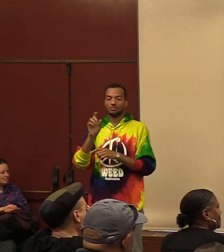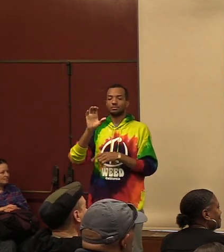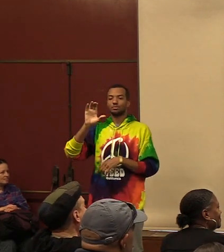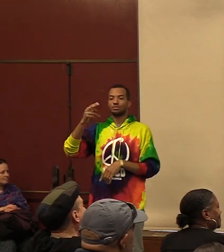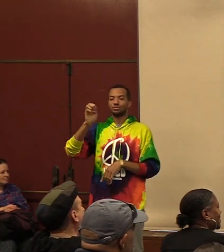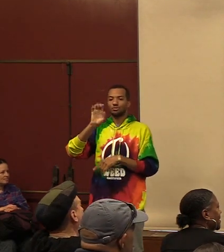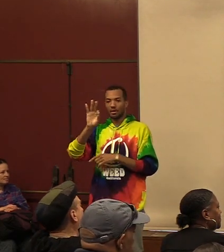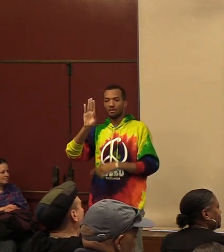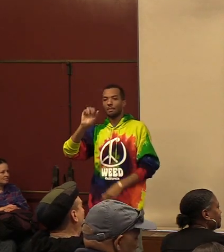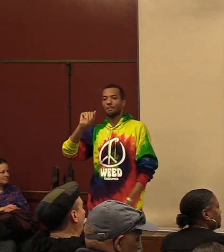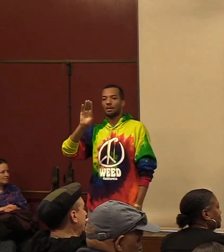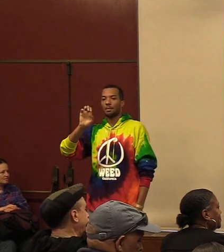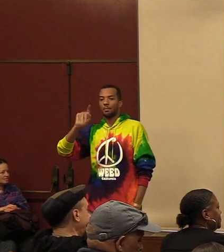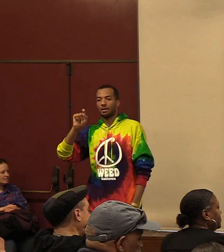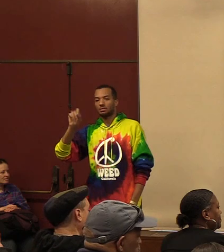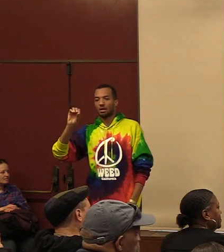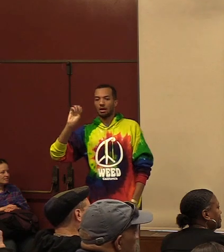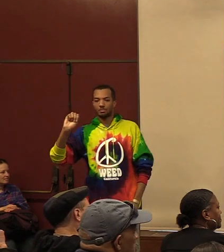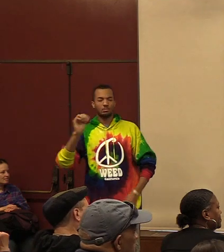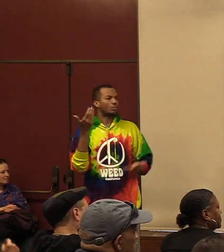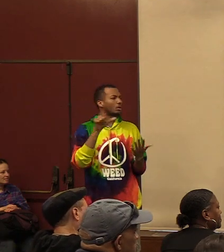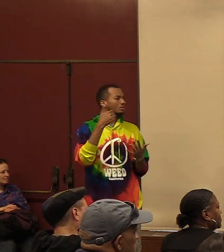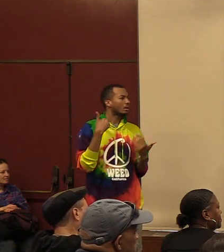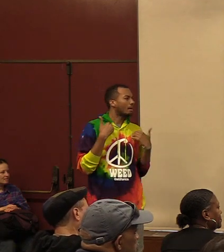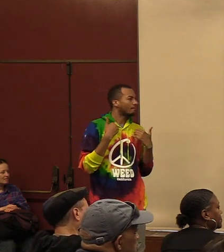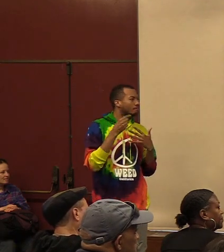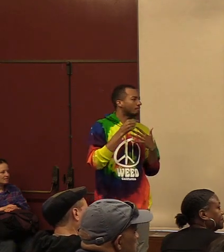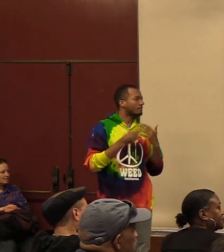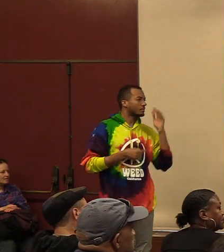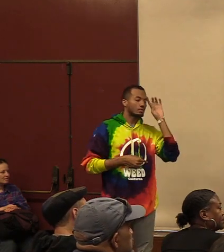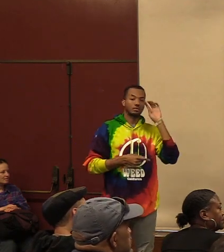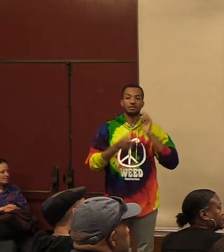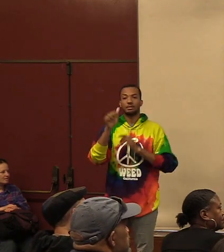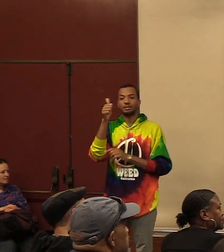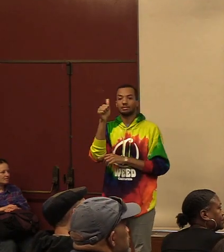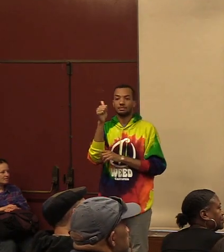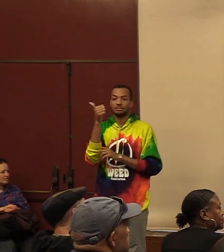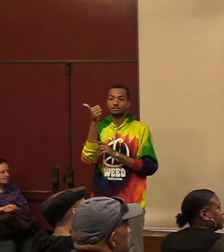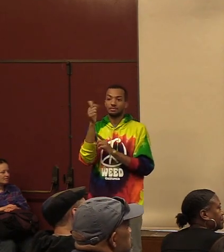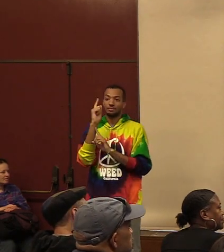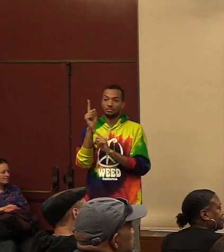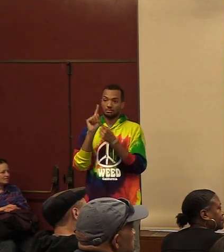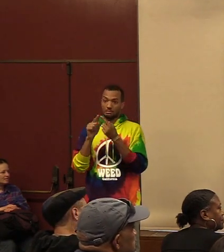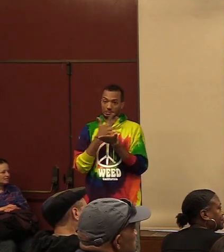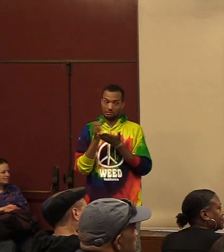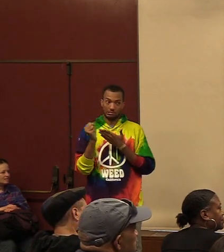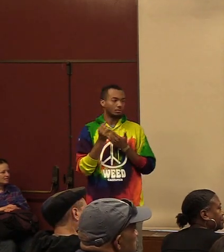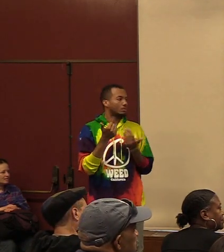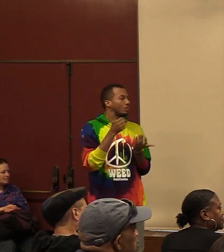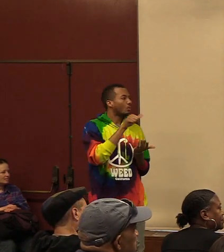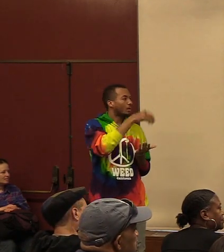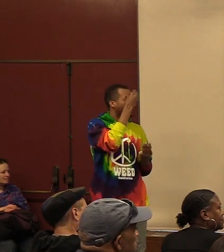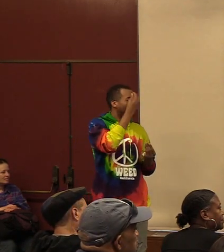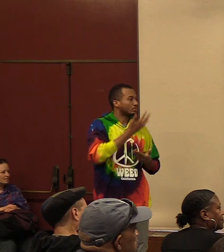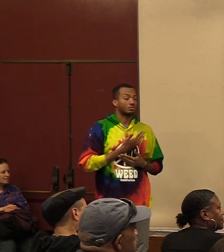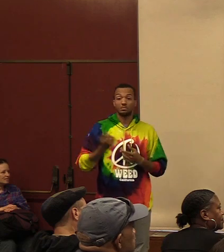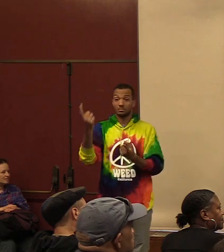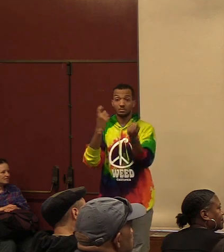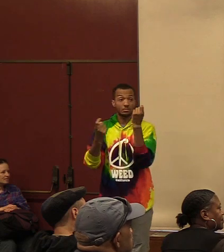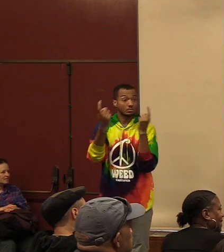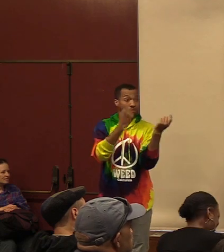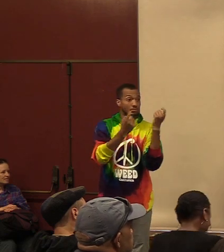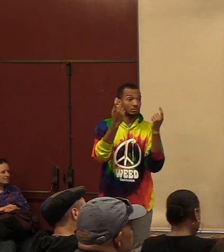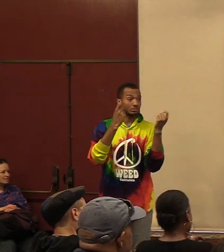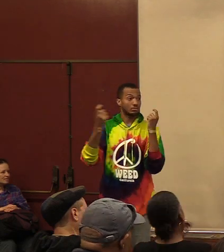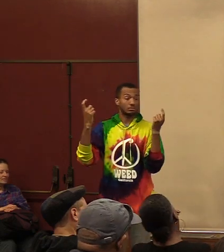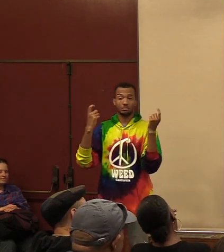chefbabbete.com. What else I got? You got 10 more minutes. Oh, no, I mean, what else you tell me? Ask some questions. Oh, anybody